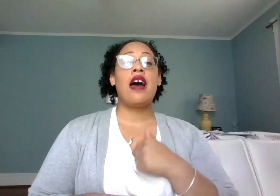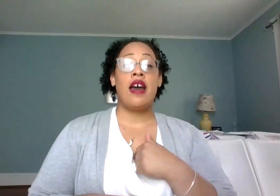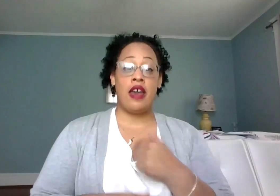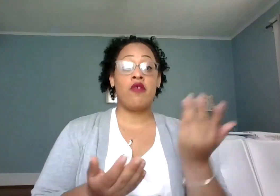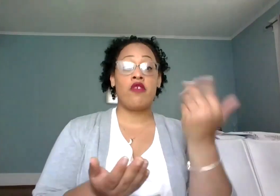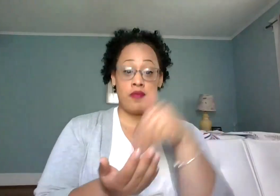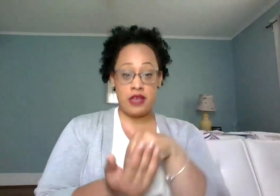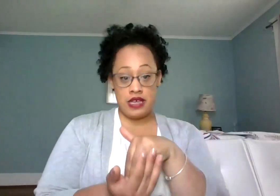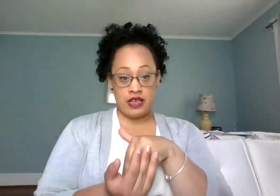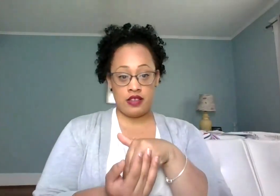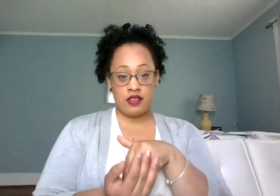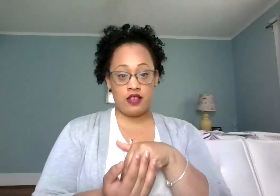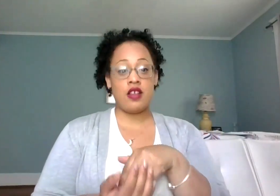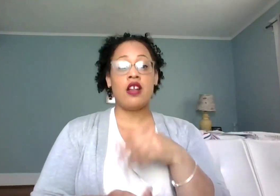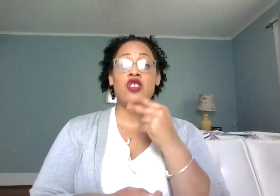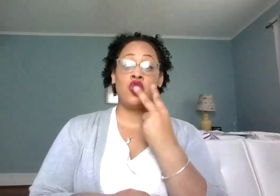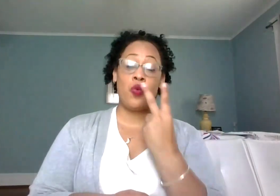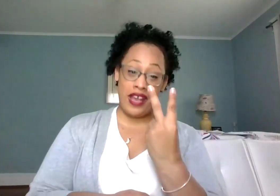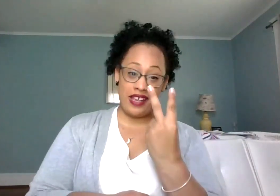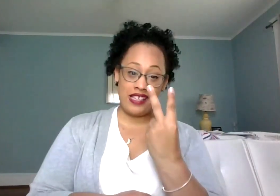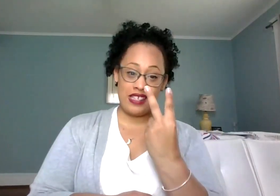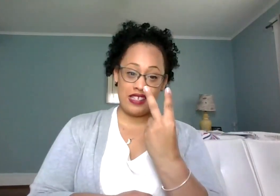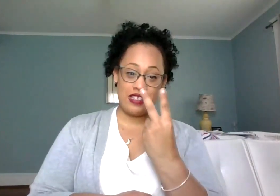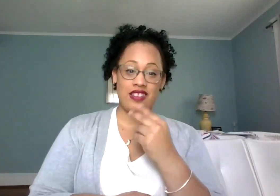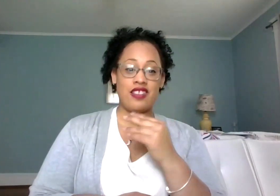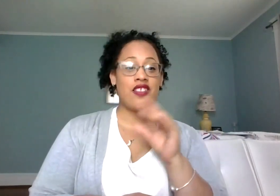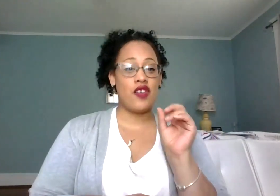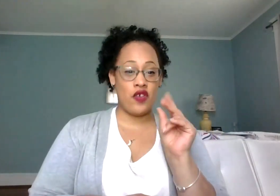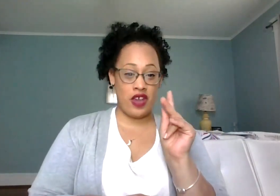I will repeat it twice, okay?